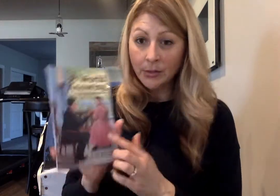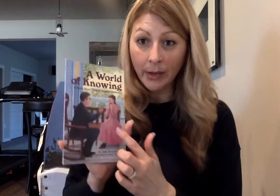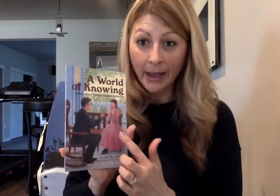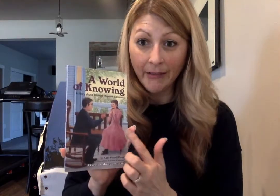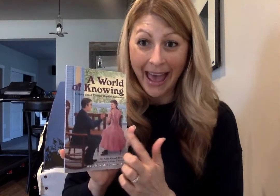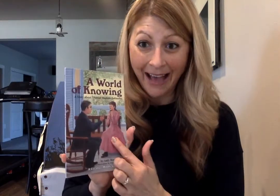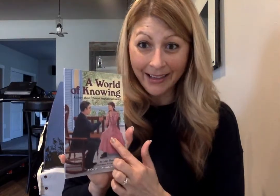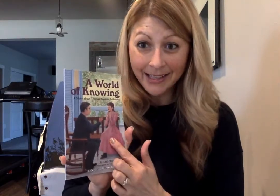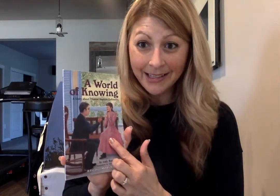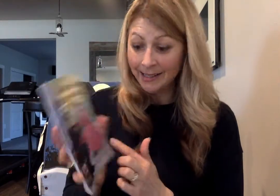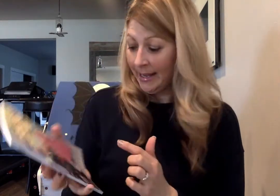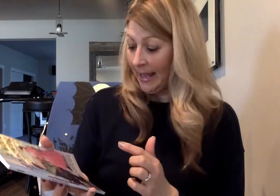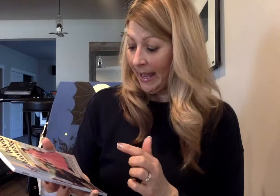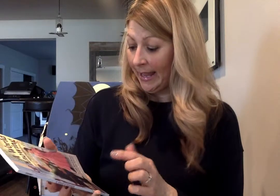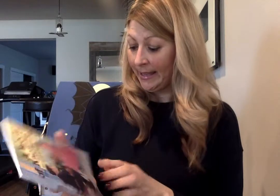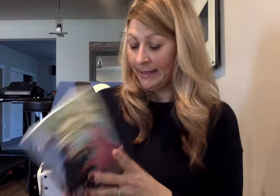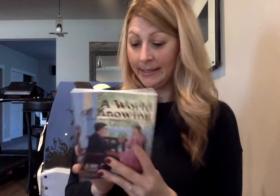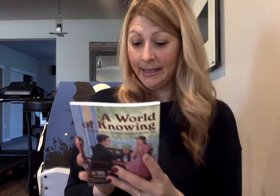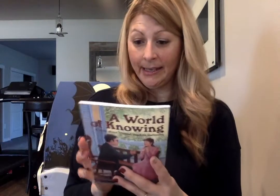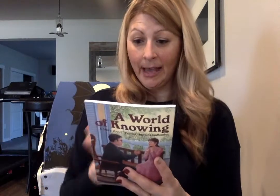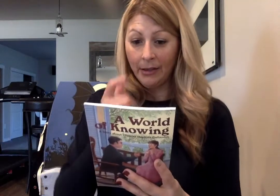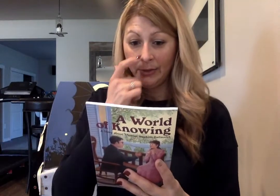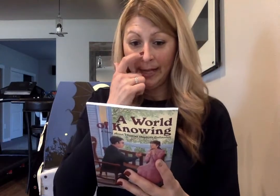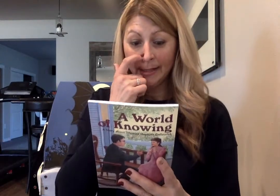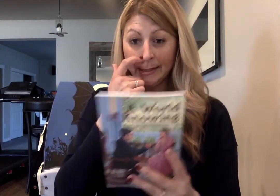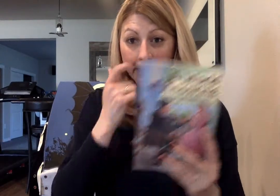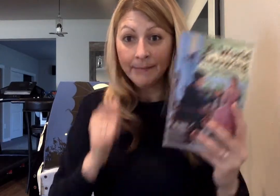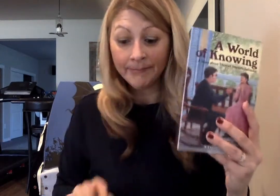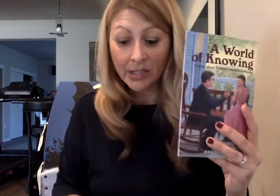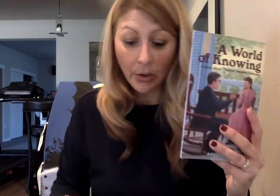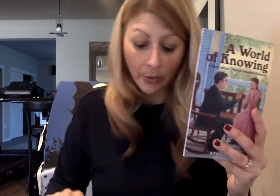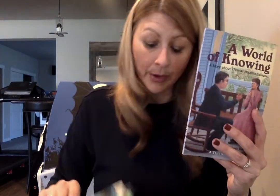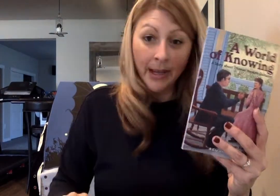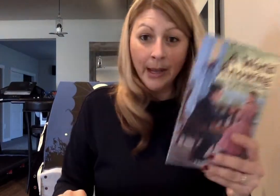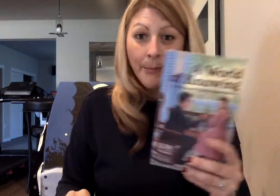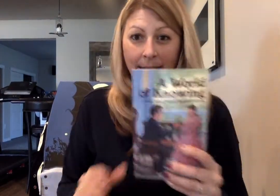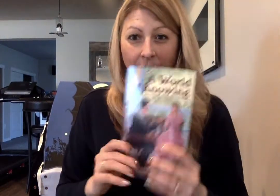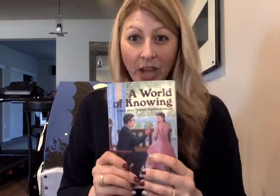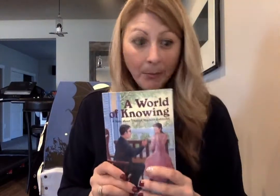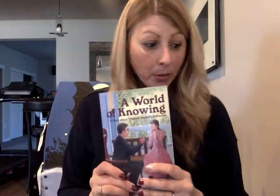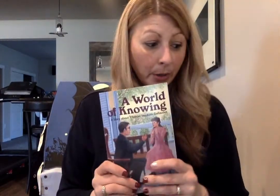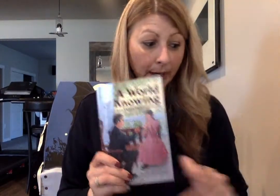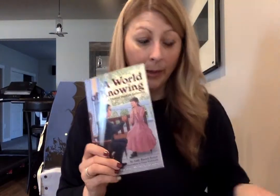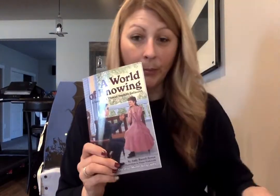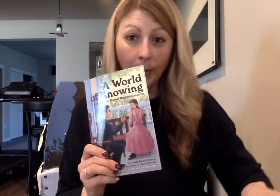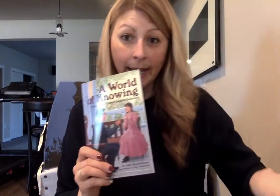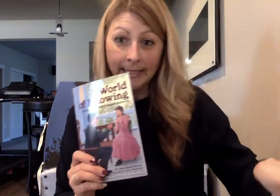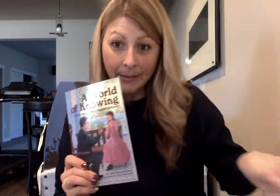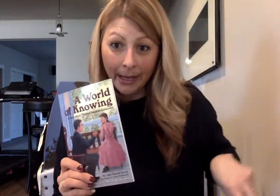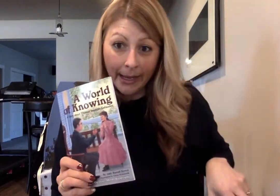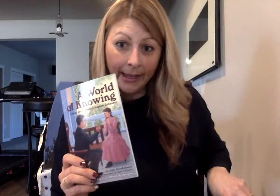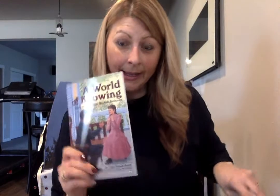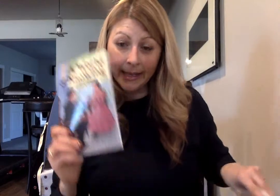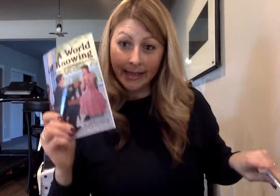story of Alice and Gallaudet. But it's a chapter book. But what I did make is I